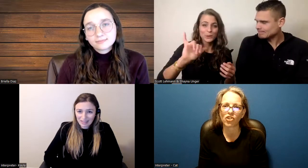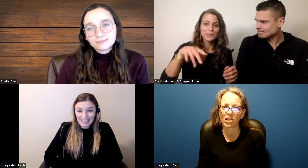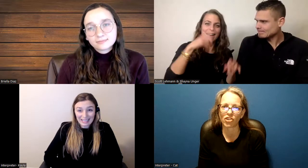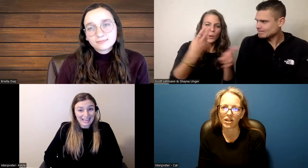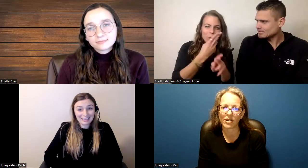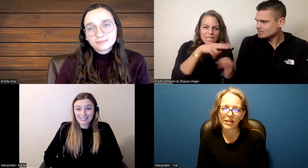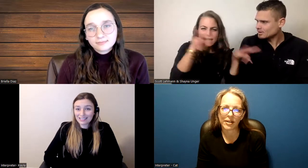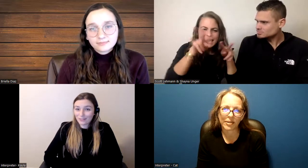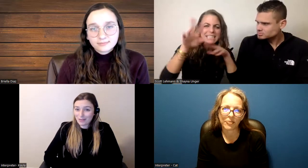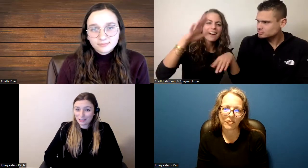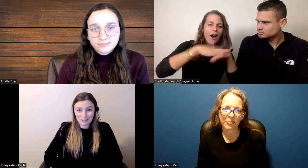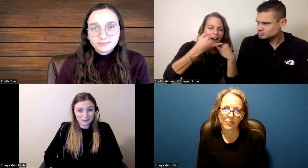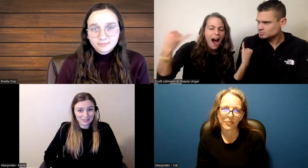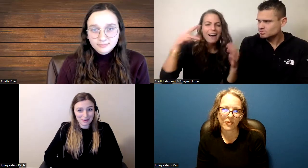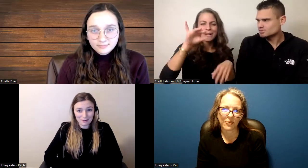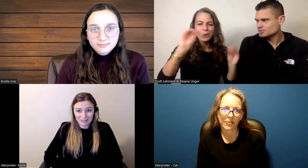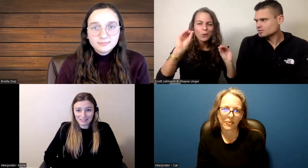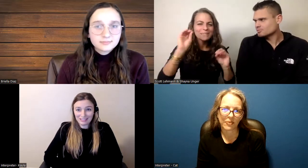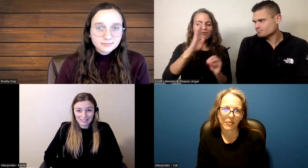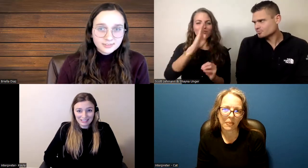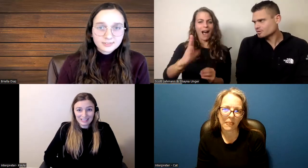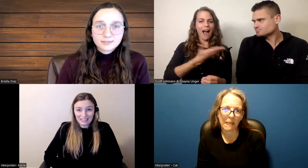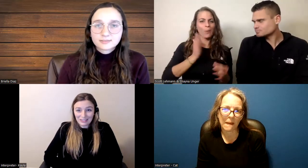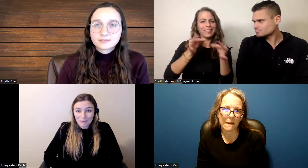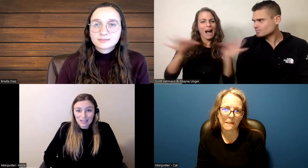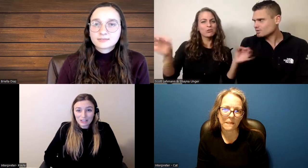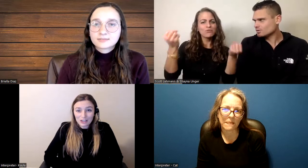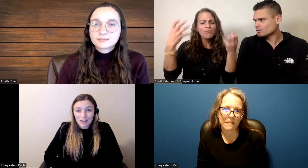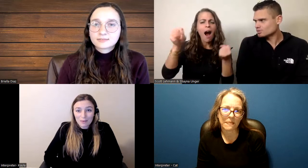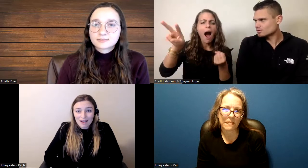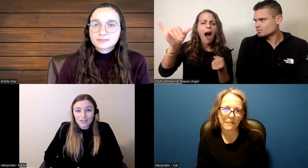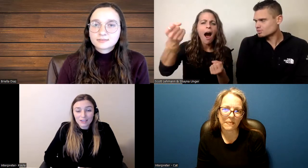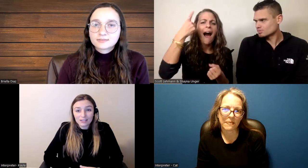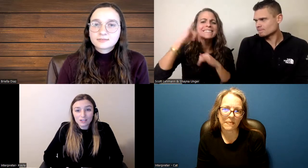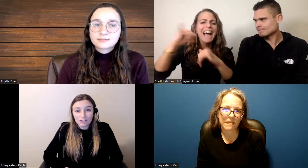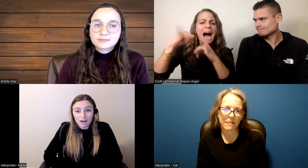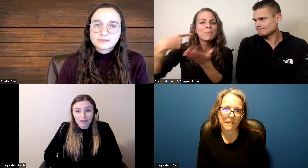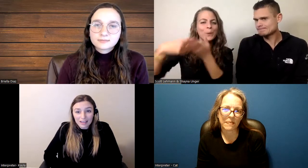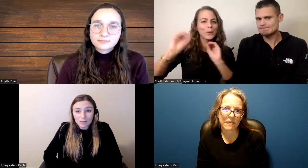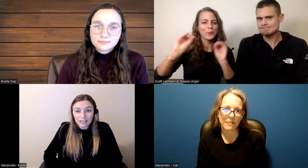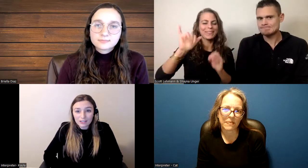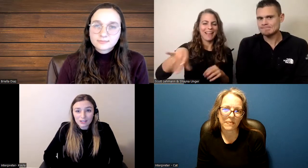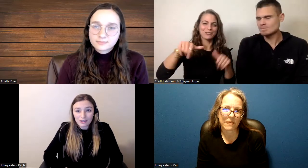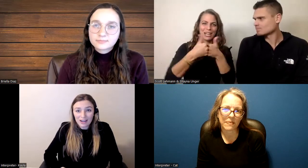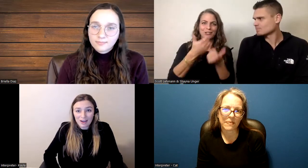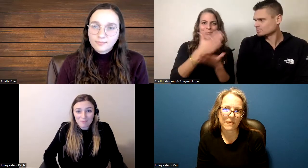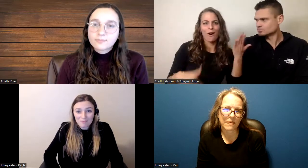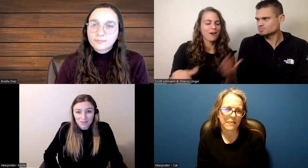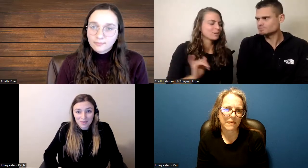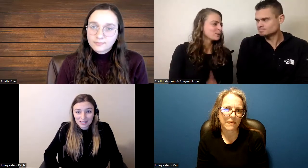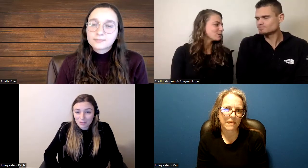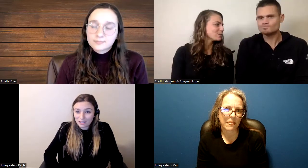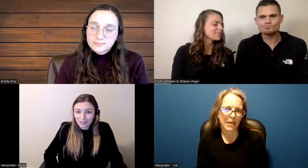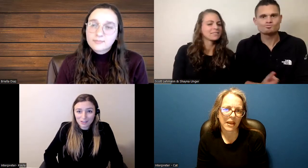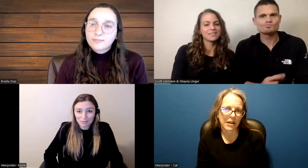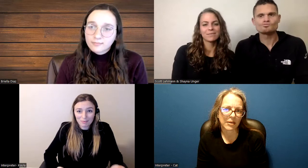was challenging. Access to information too is a big one. You know, making sure that we have our language, you